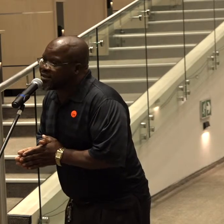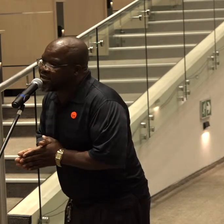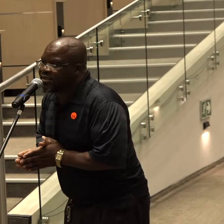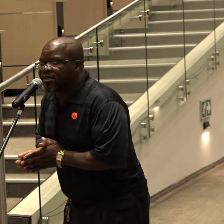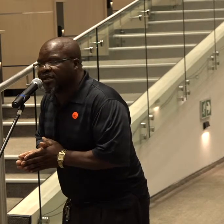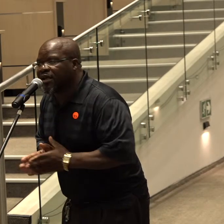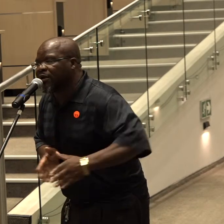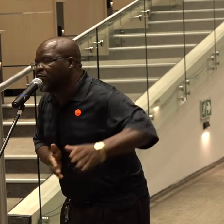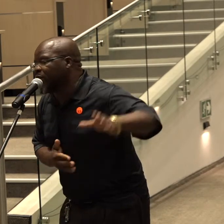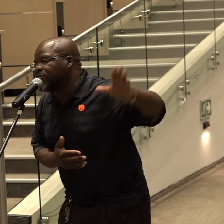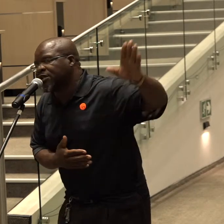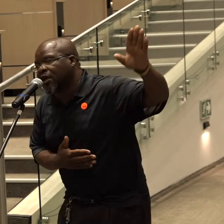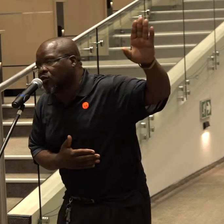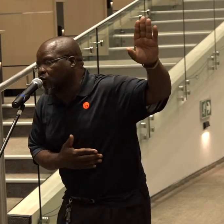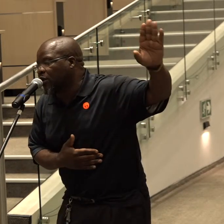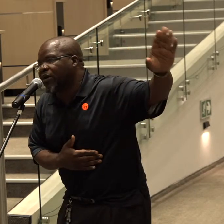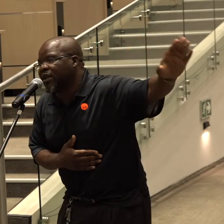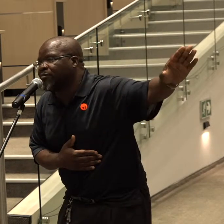foreign